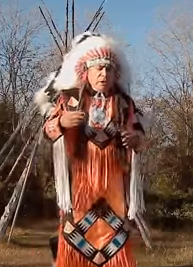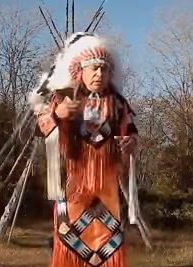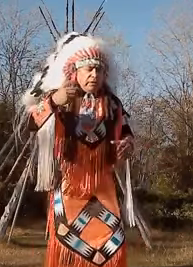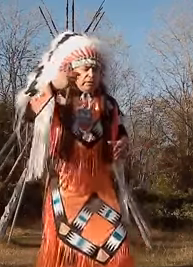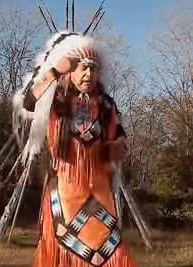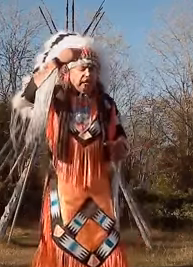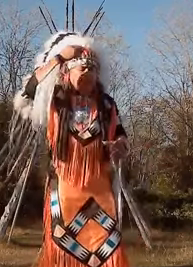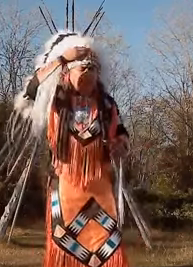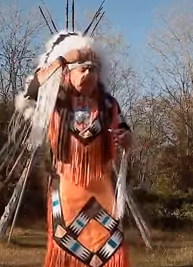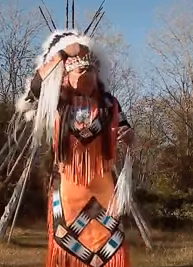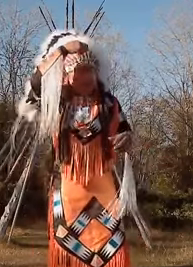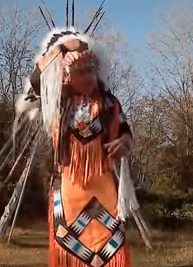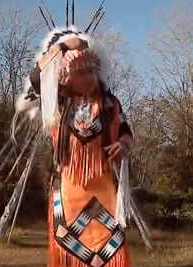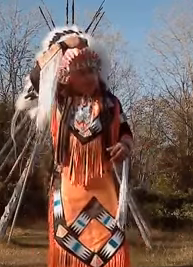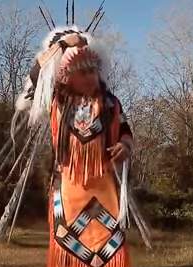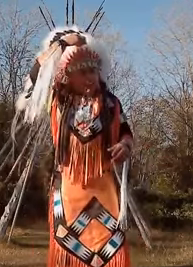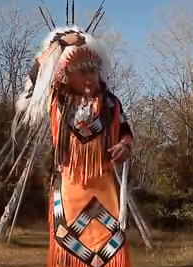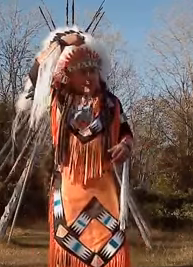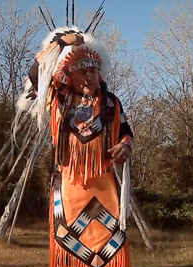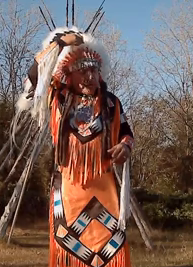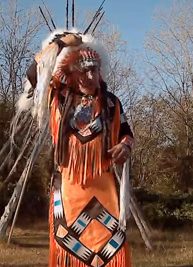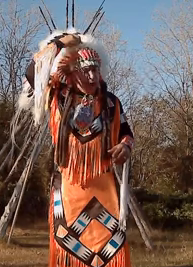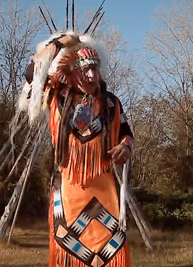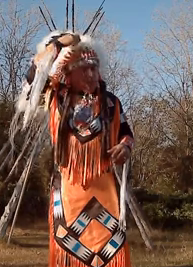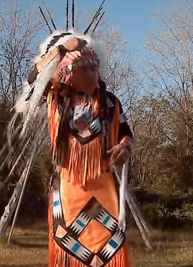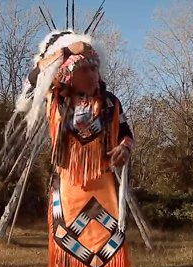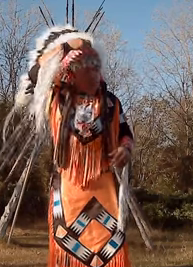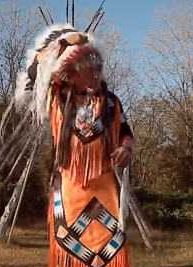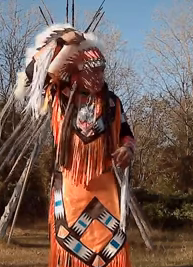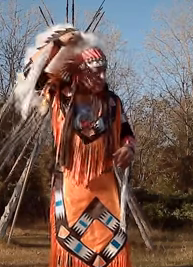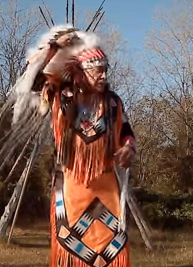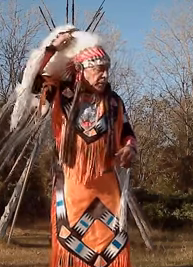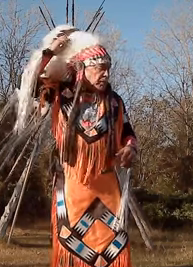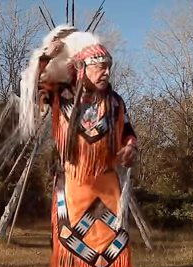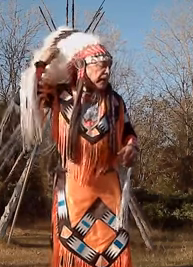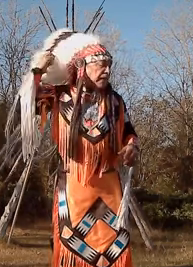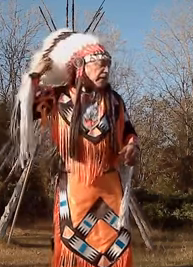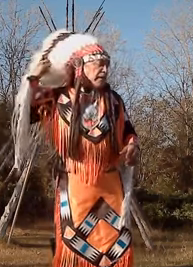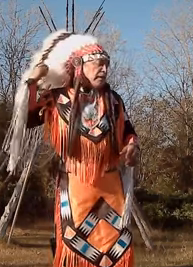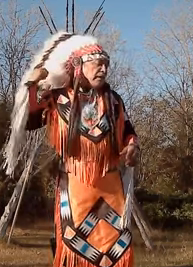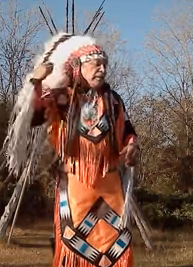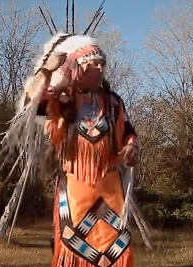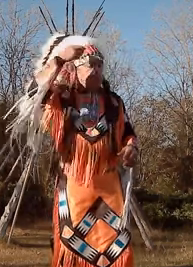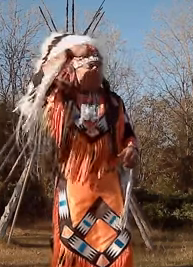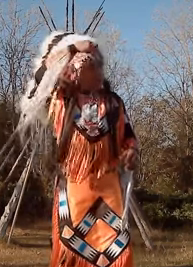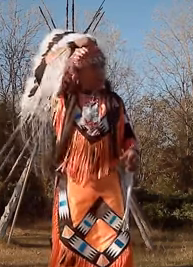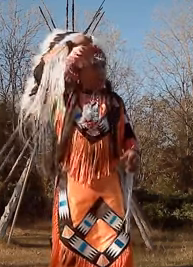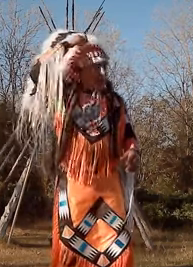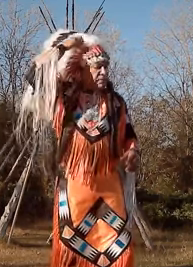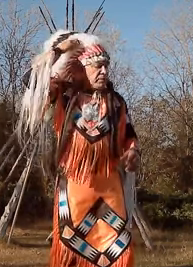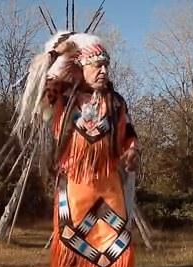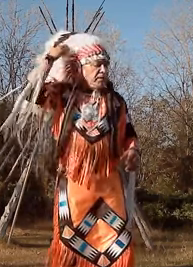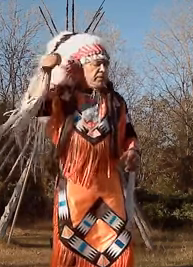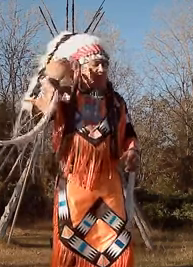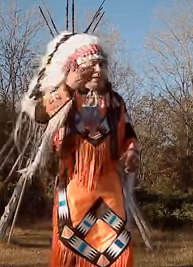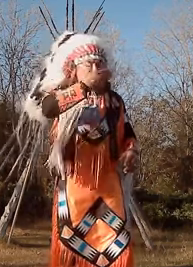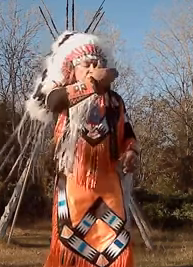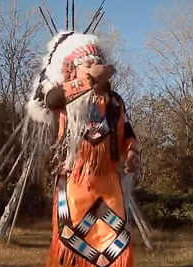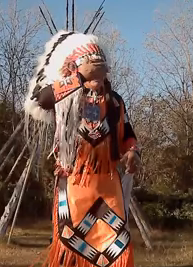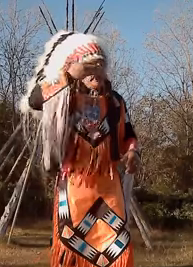know, they had that haircut down the back. They would use that. Sometimes they painted their face